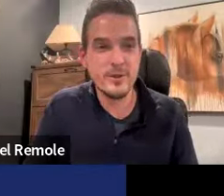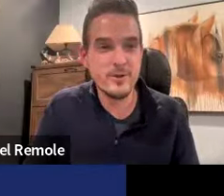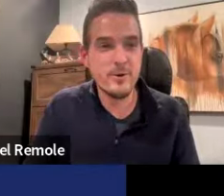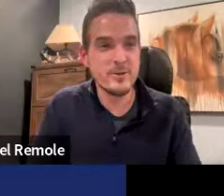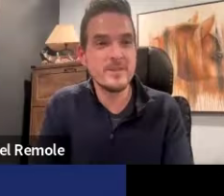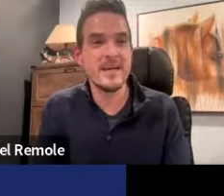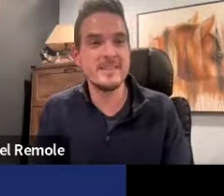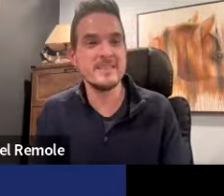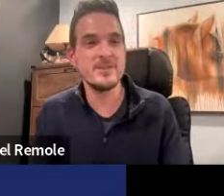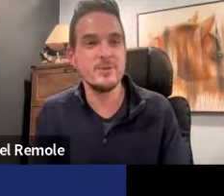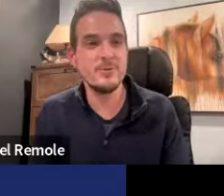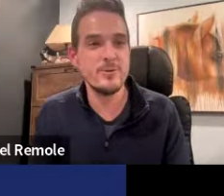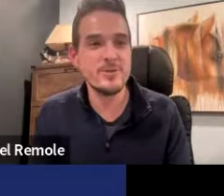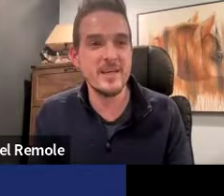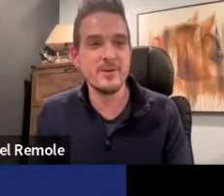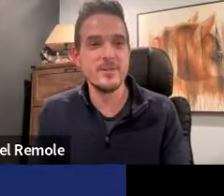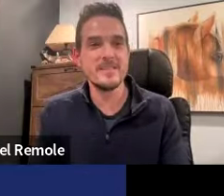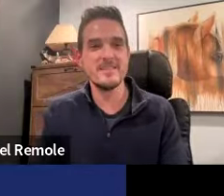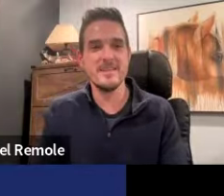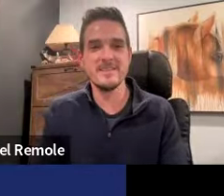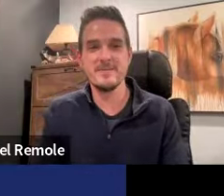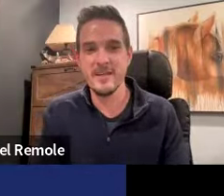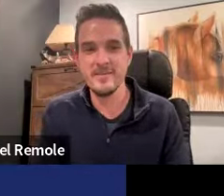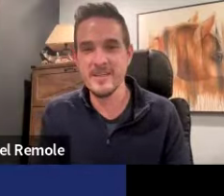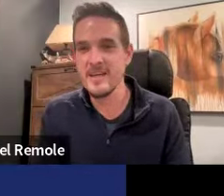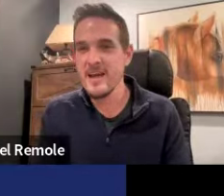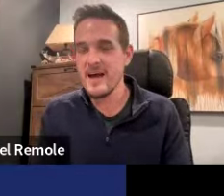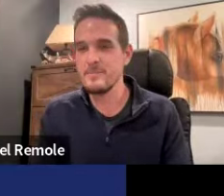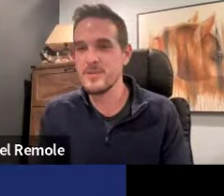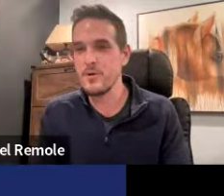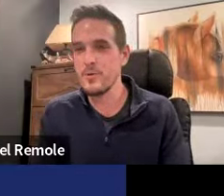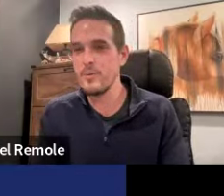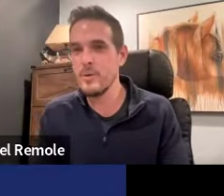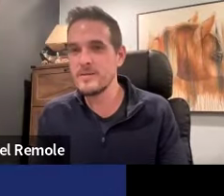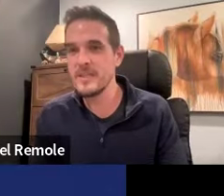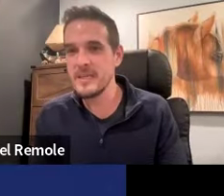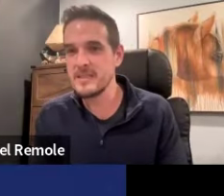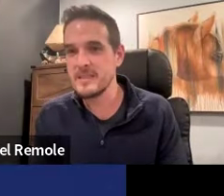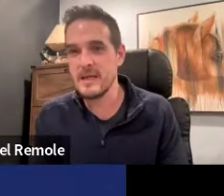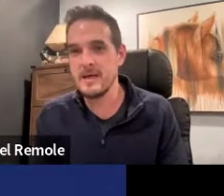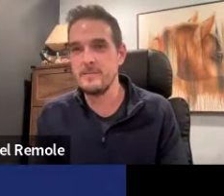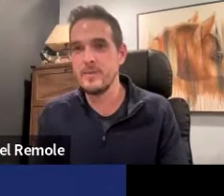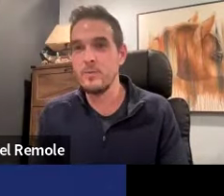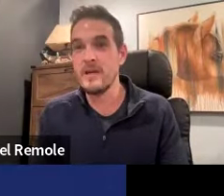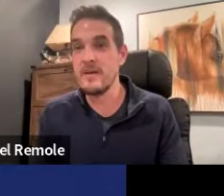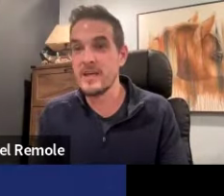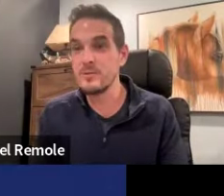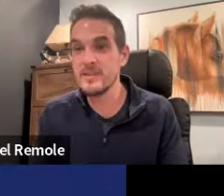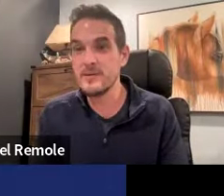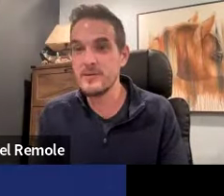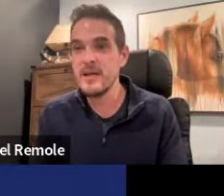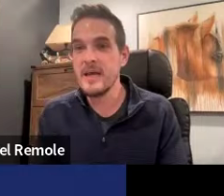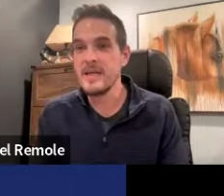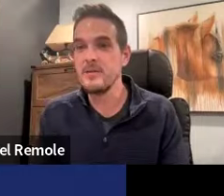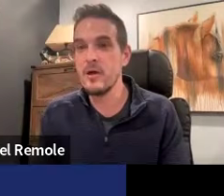so Julie, your question, what techniques did you use to increase his sense of safety? So one of the things, we have